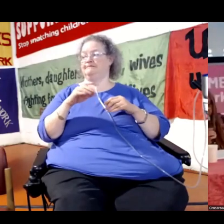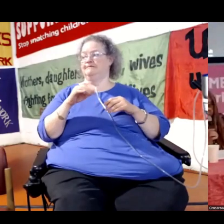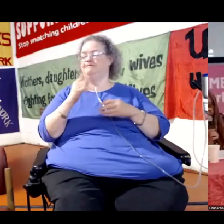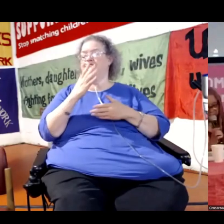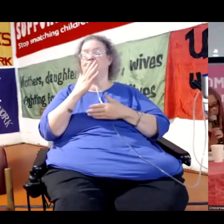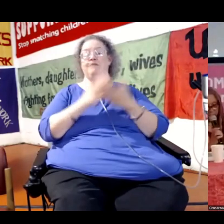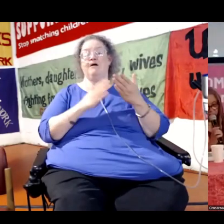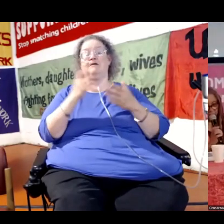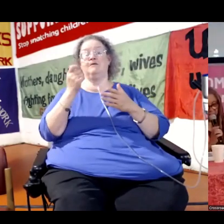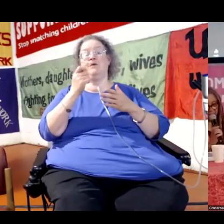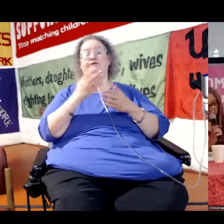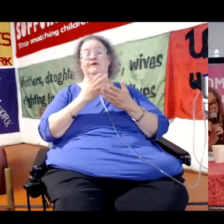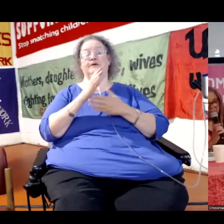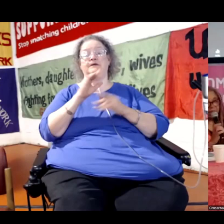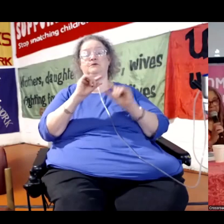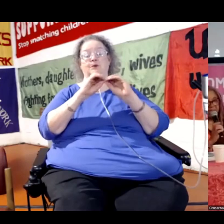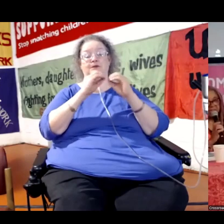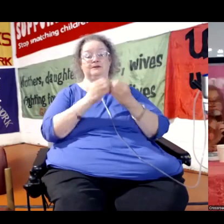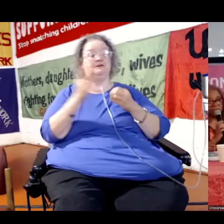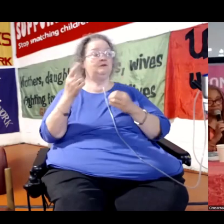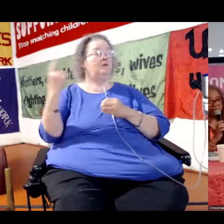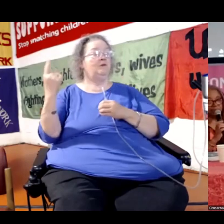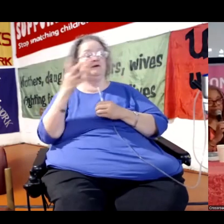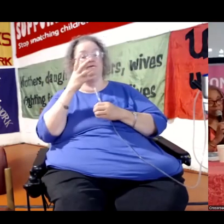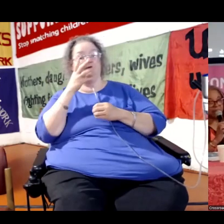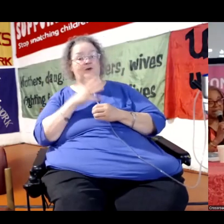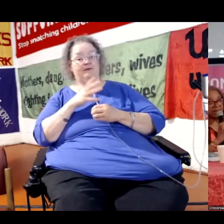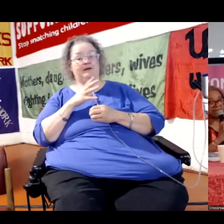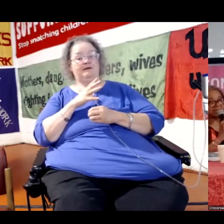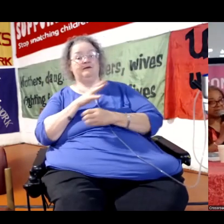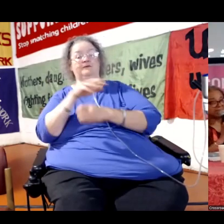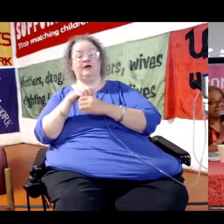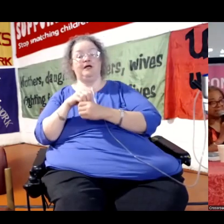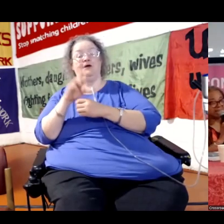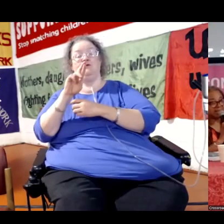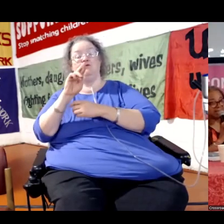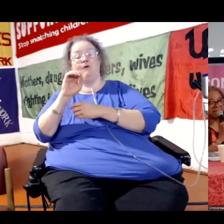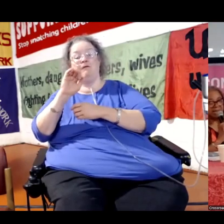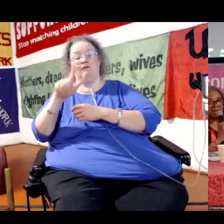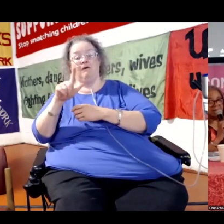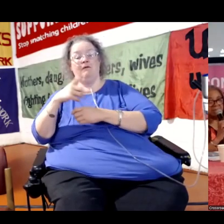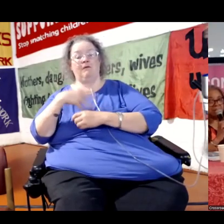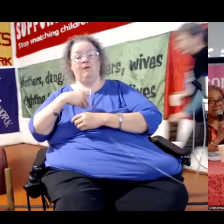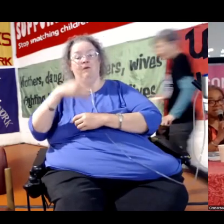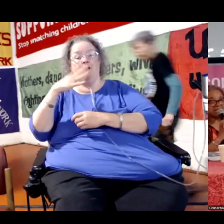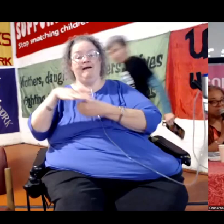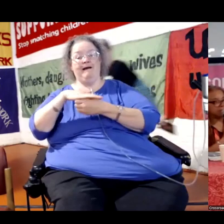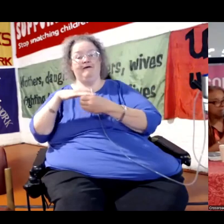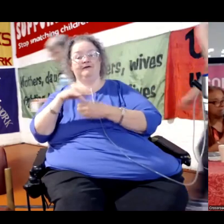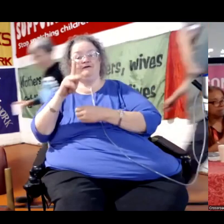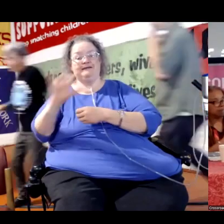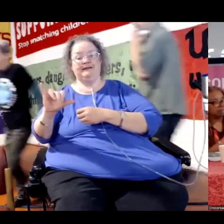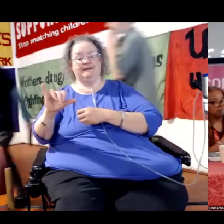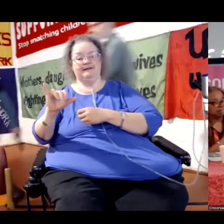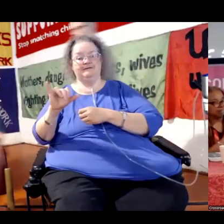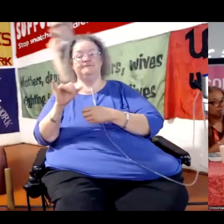Organization. She was one of the women that went into the rural white areas of Kentucky, mobilizing people